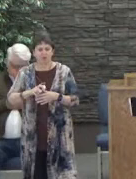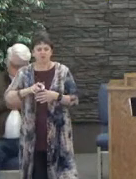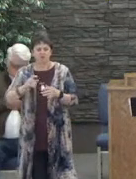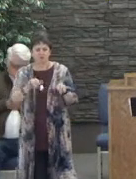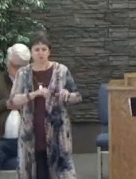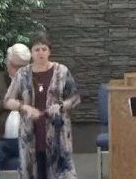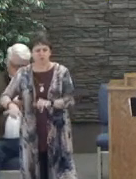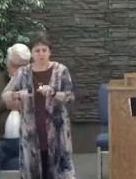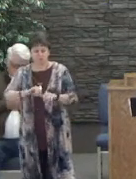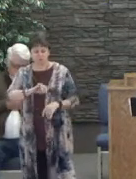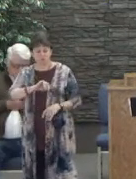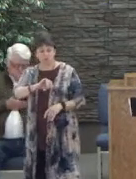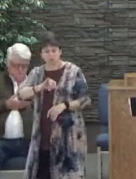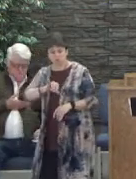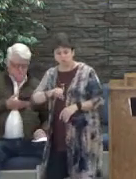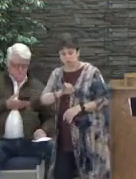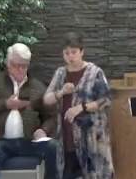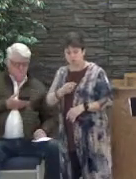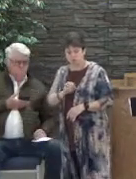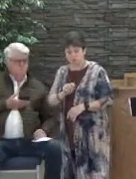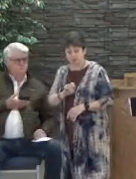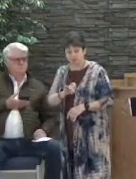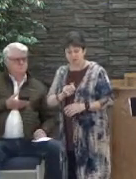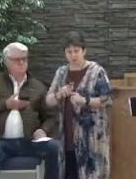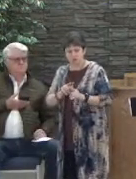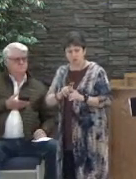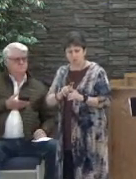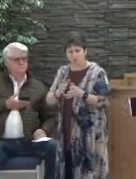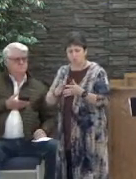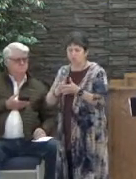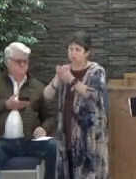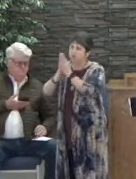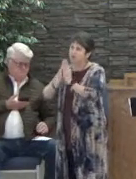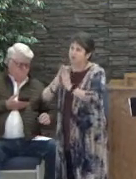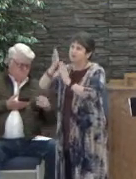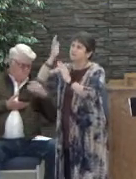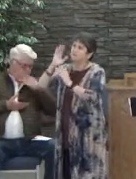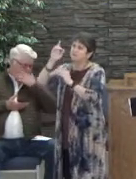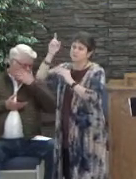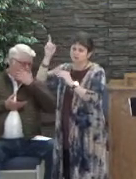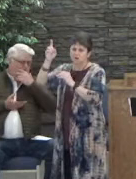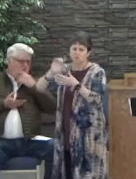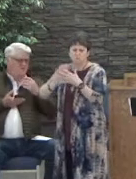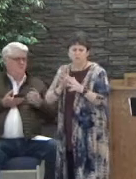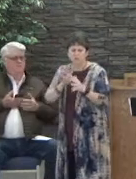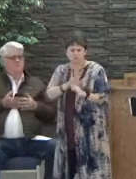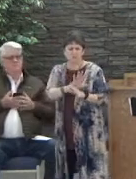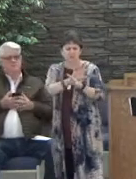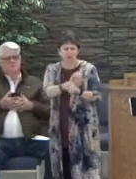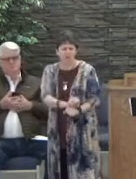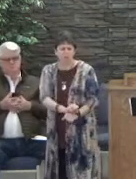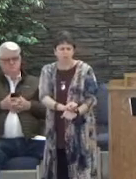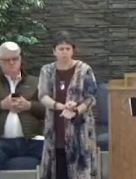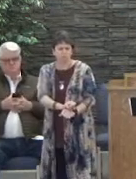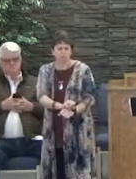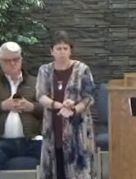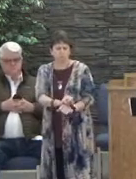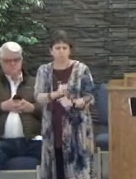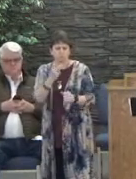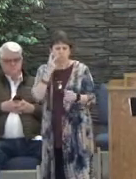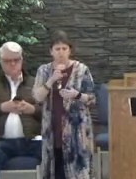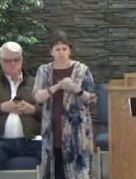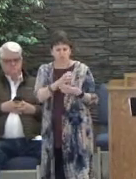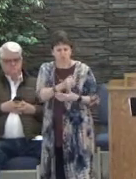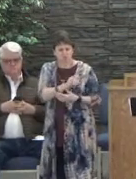common. Jehoshaphat also resolves to inquire of the Lord, which has become a habit in his life. We see that in